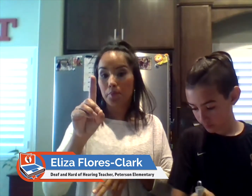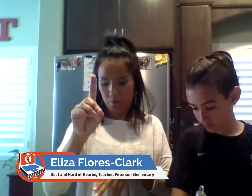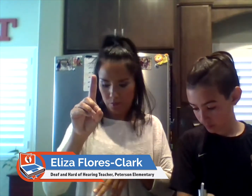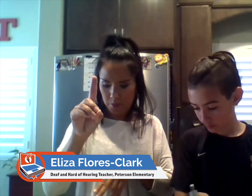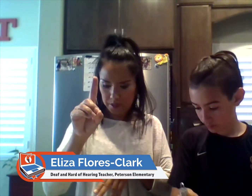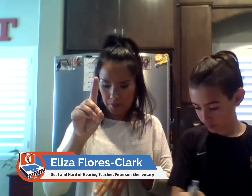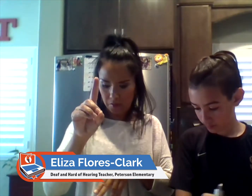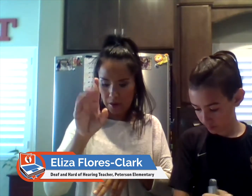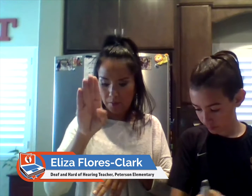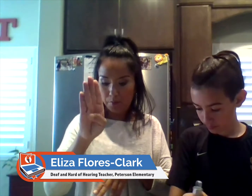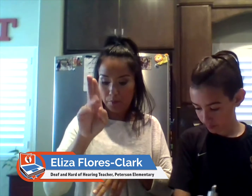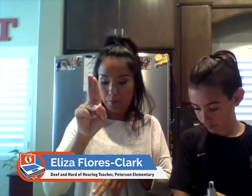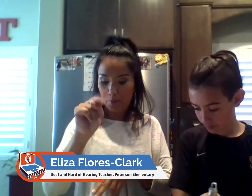me spell it right.